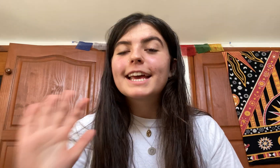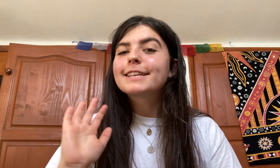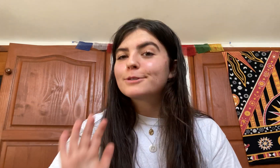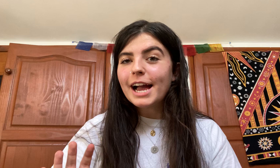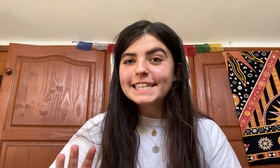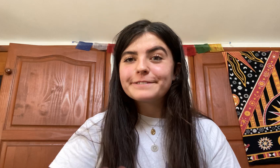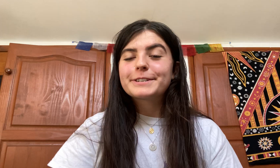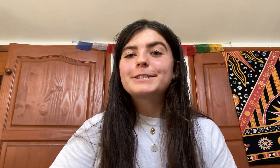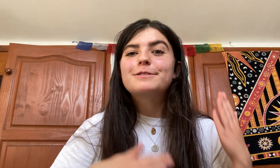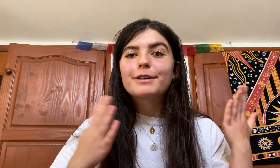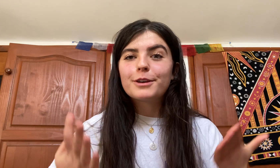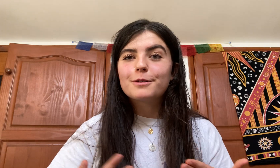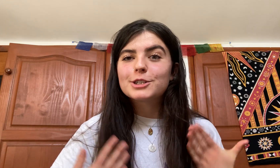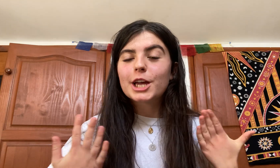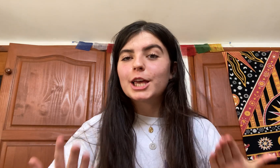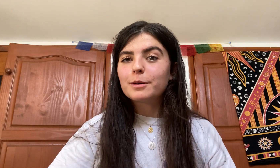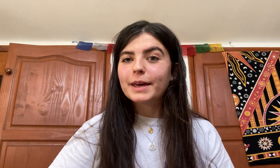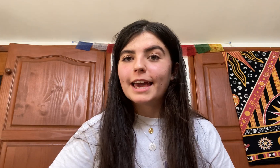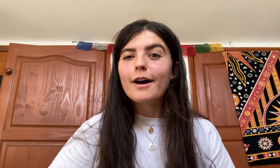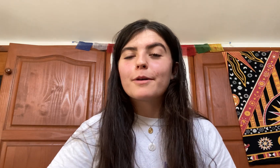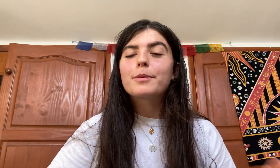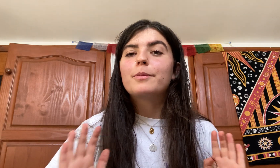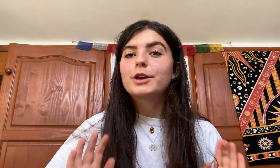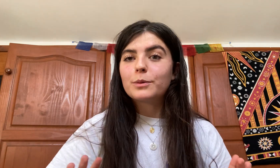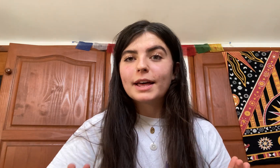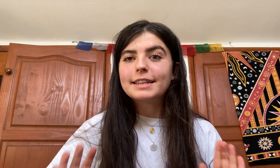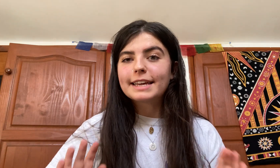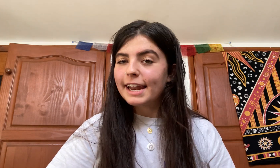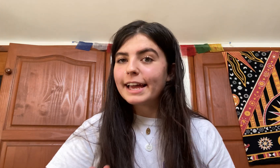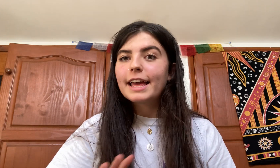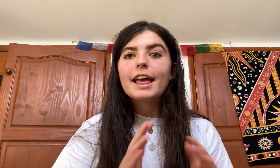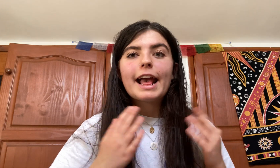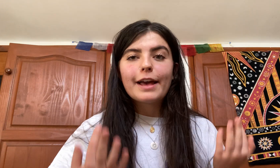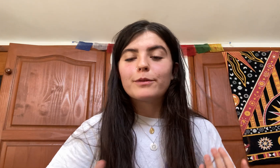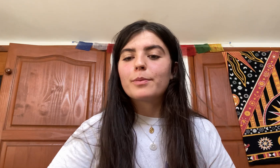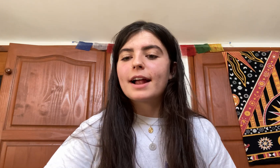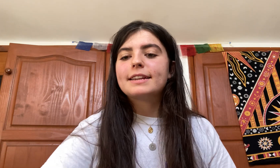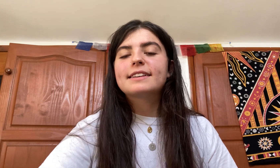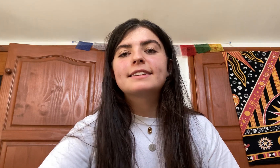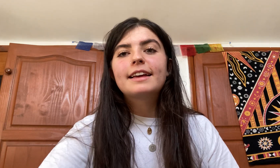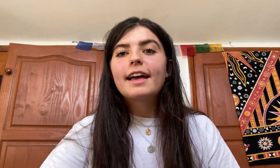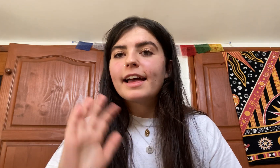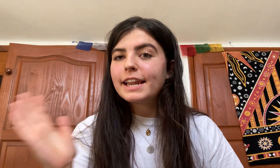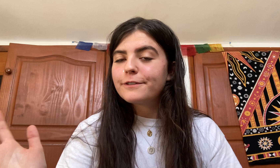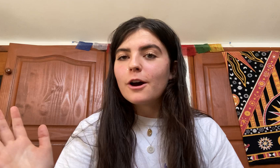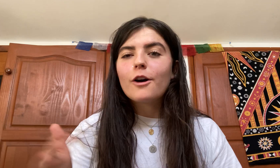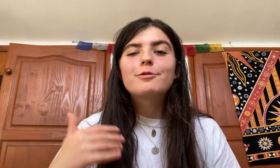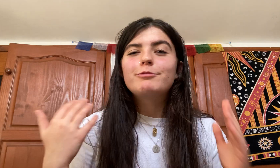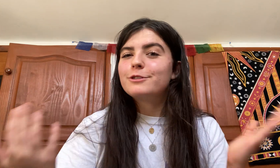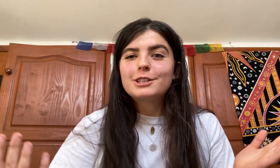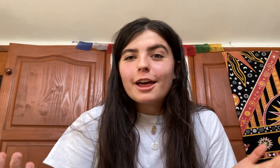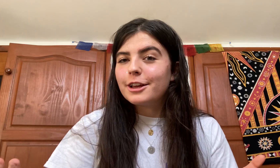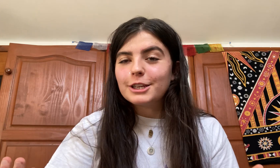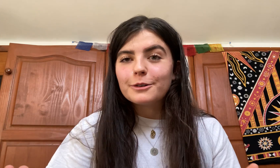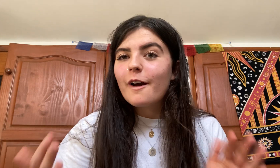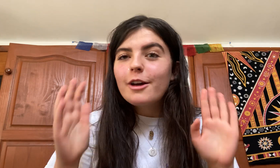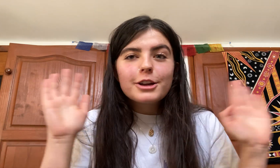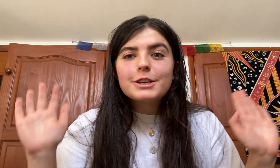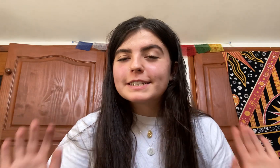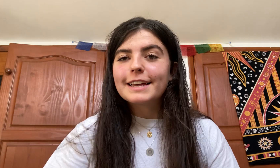It's quite difficult. If you watch it, you'll pick it up, but you will get it if we practice. And if not, you've just learned a new skill